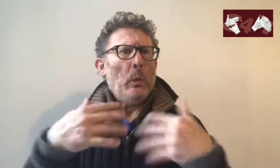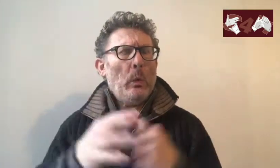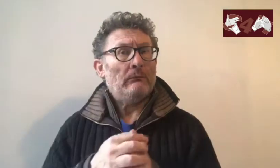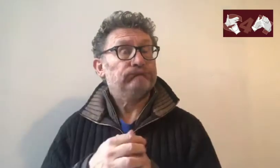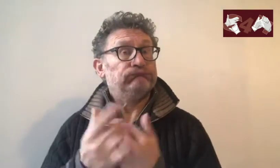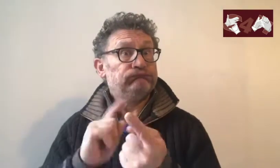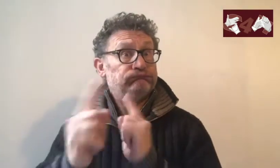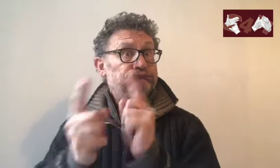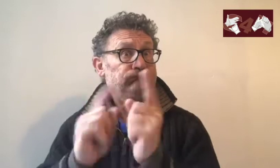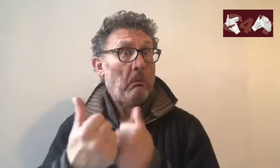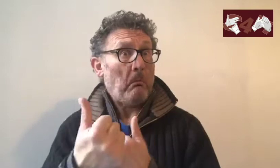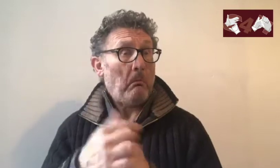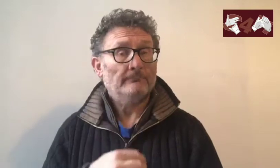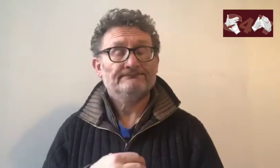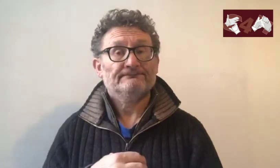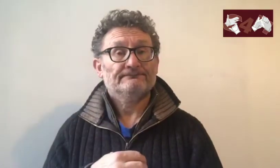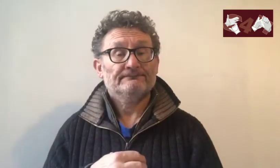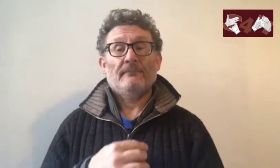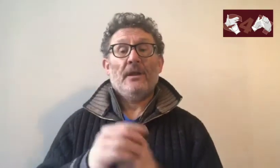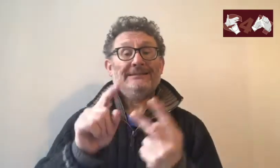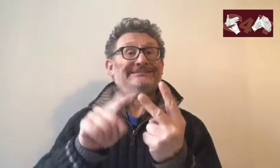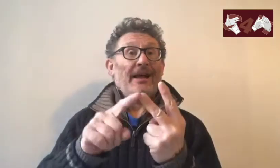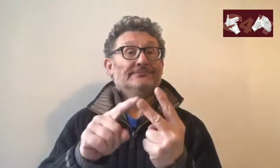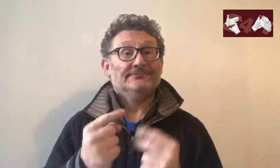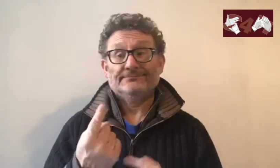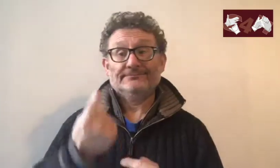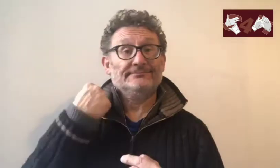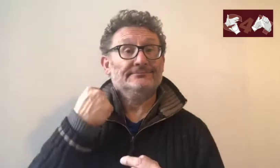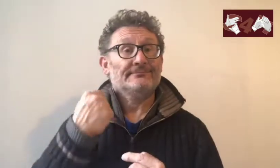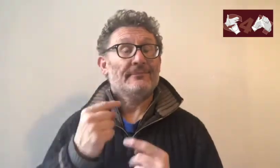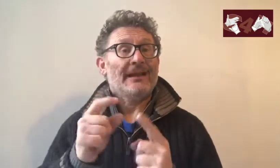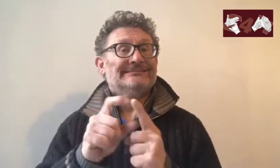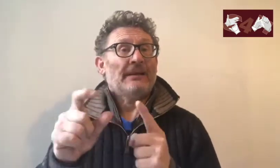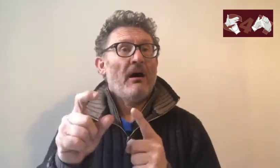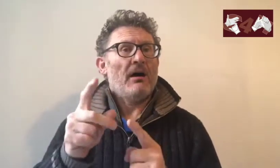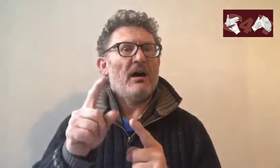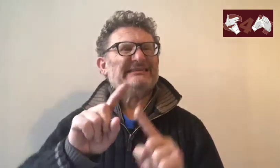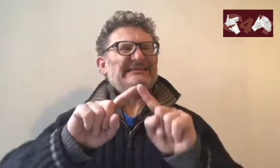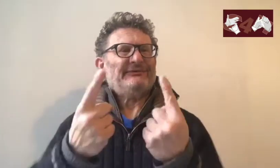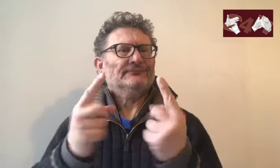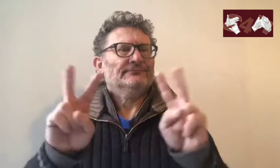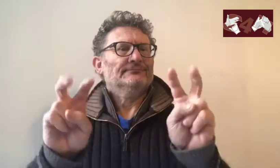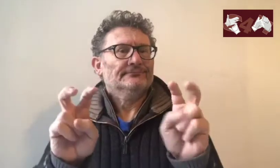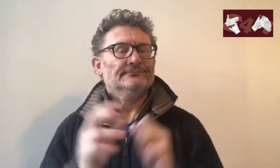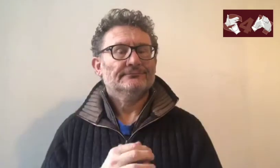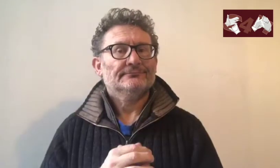are really missing out on this level of information. And we had a great interaction around that. Then in